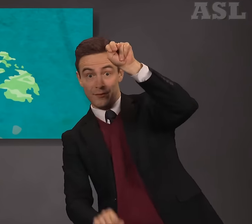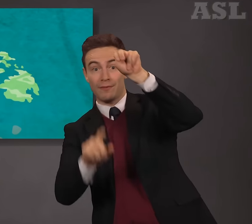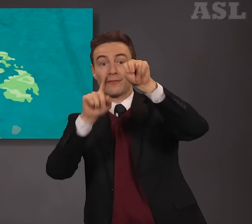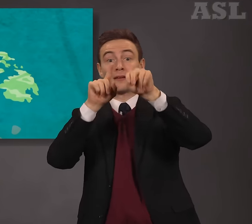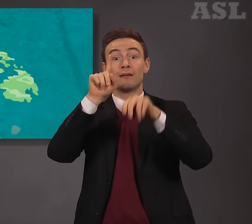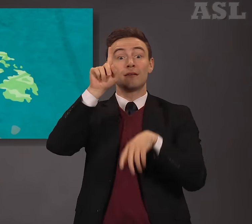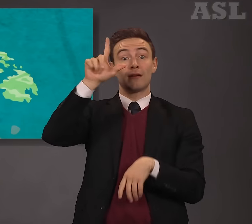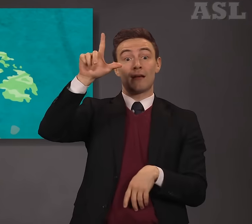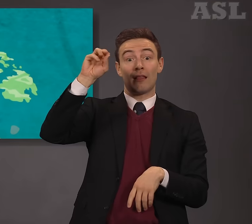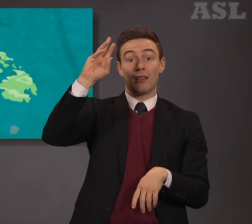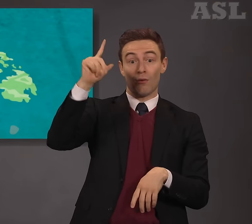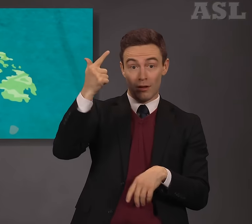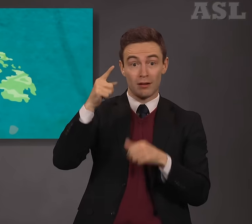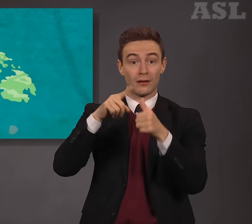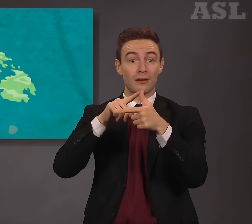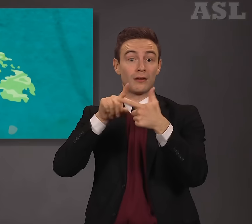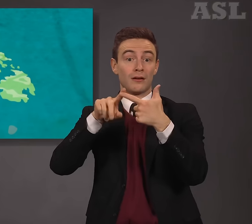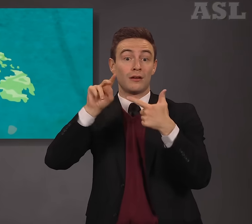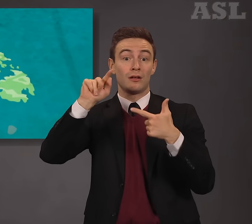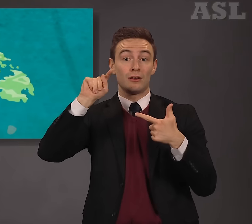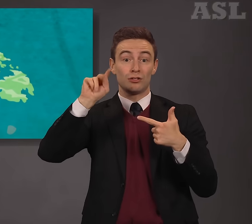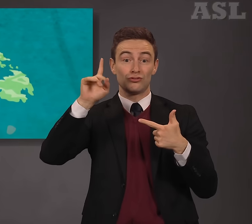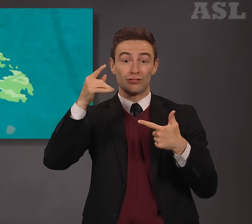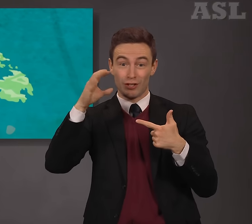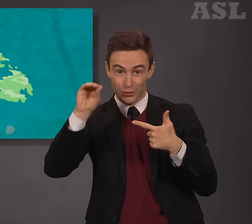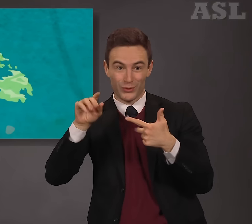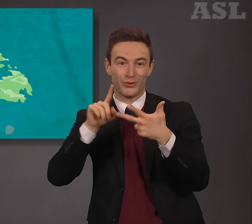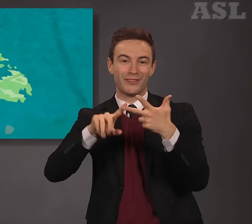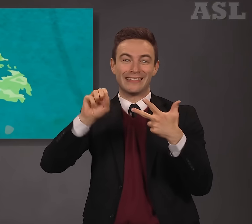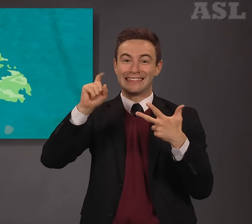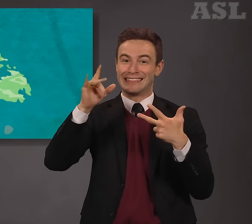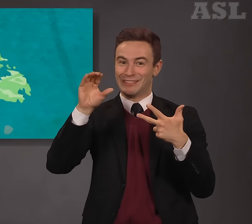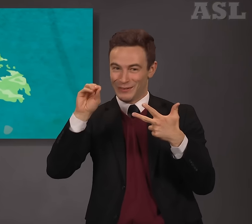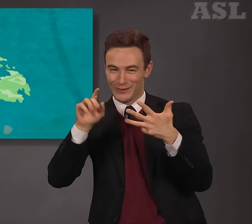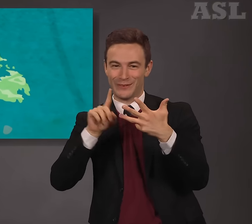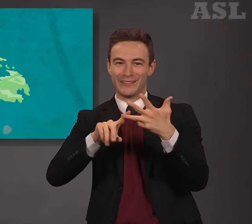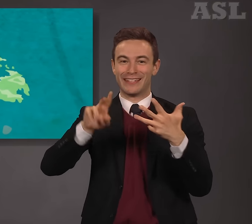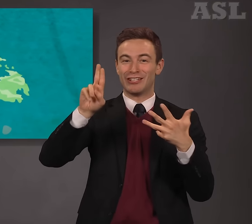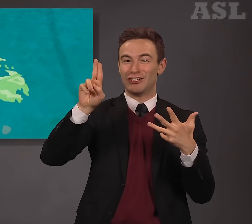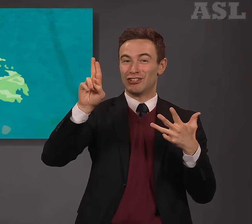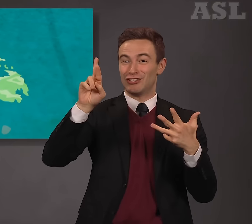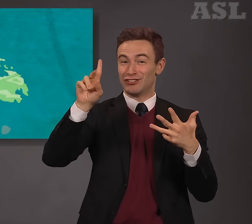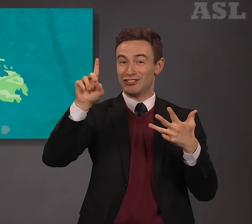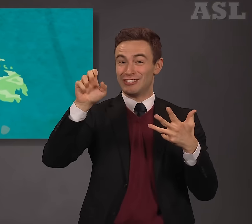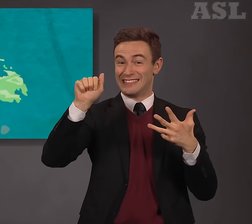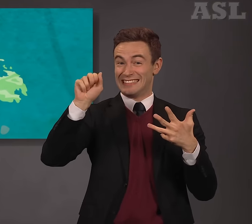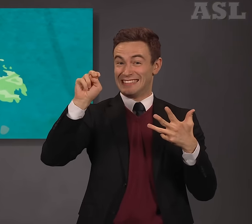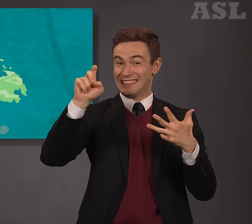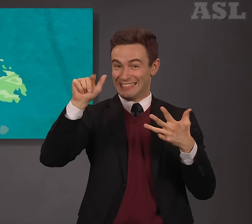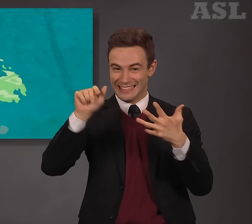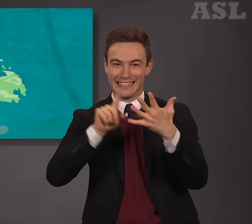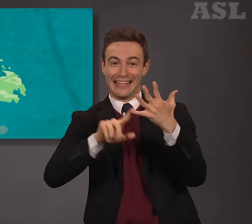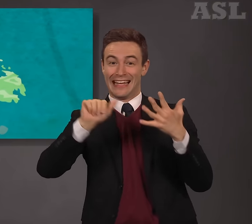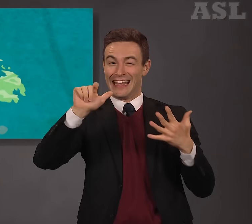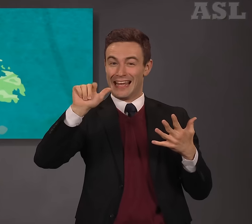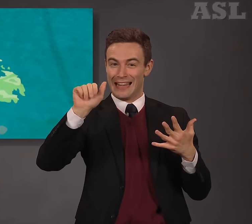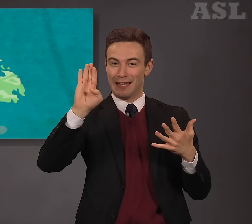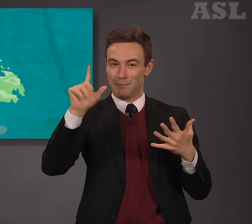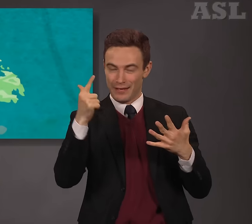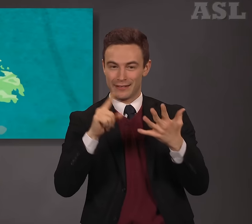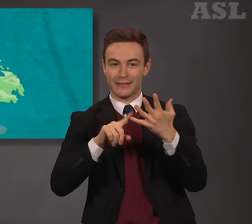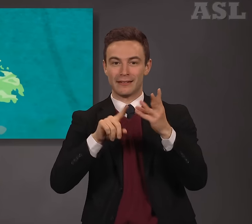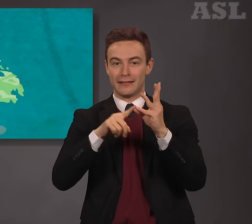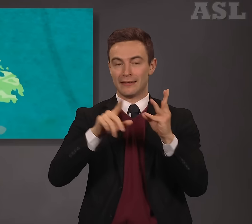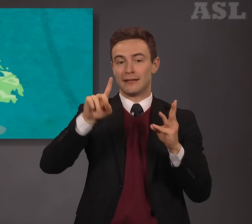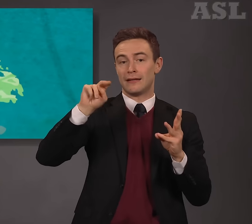south, Loag, Tuguegaram, Santiago, Urdaneta, Alabang,